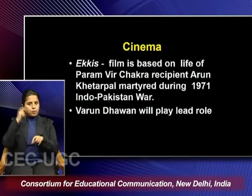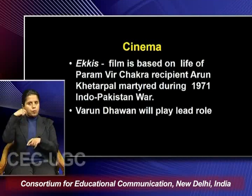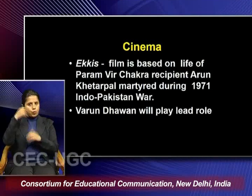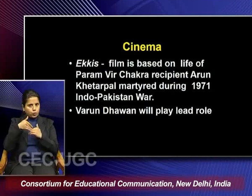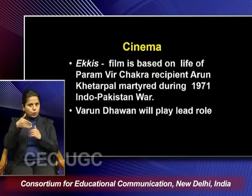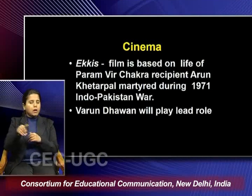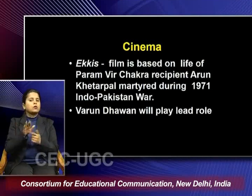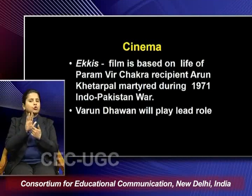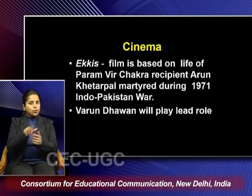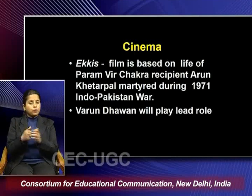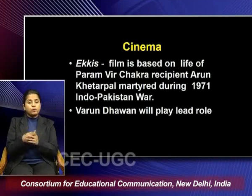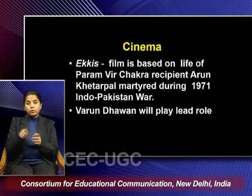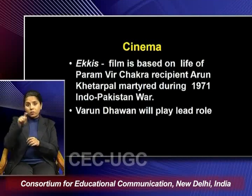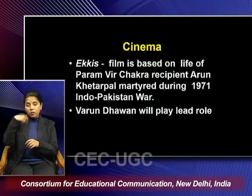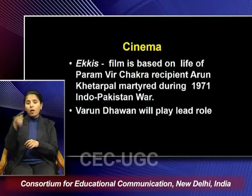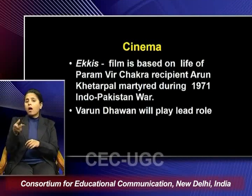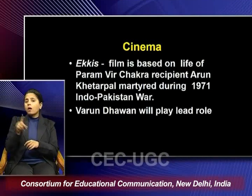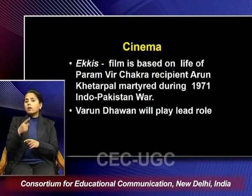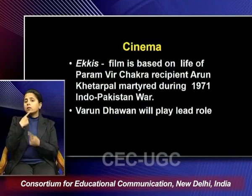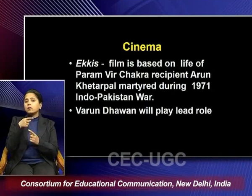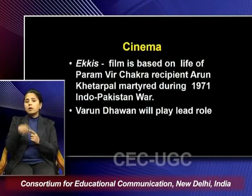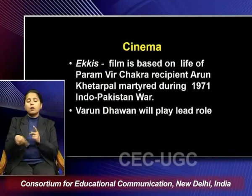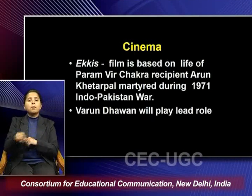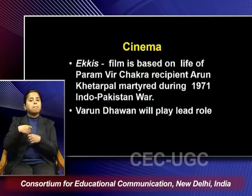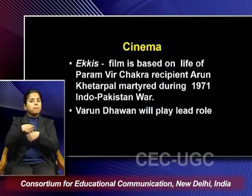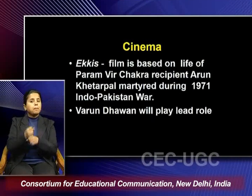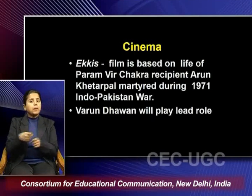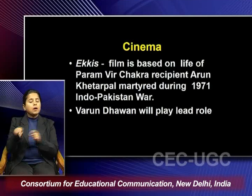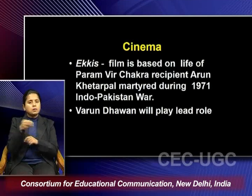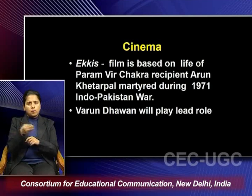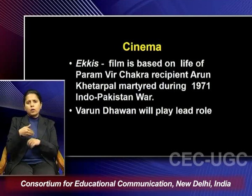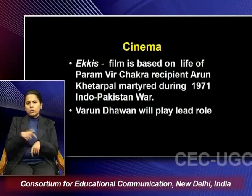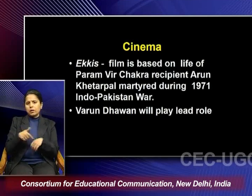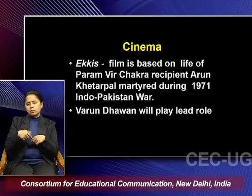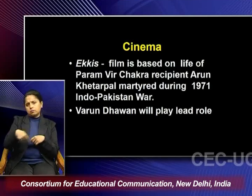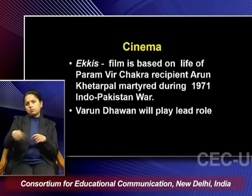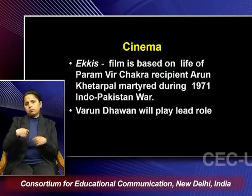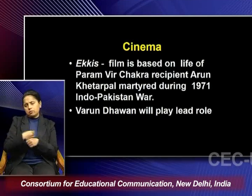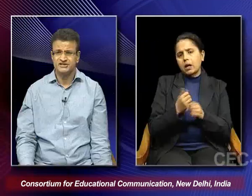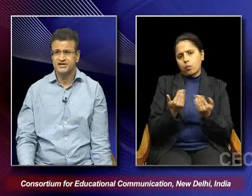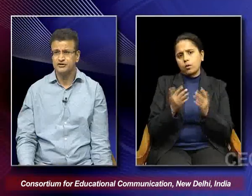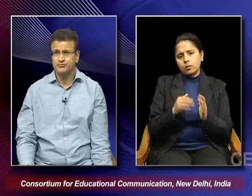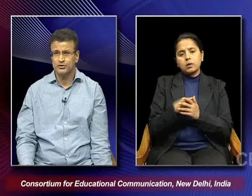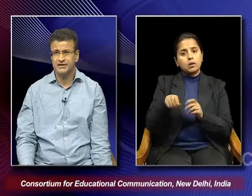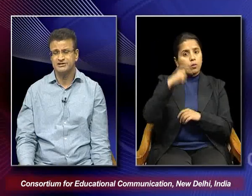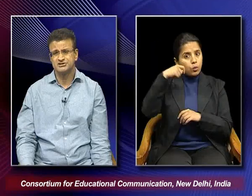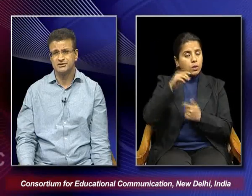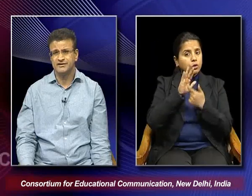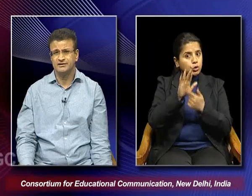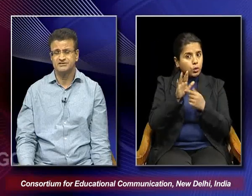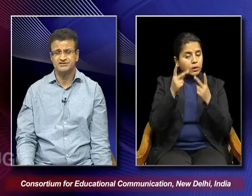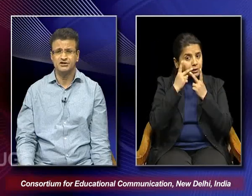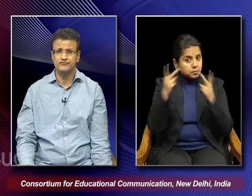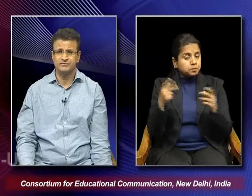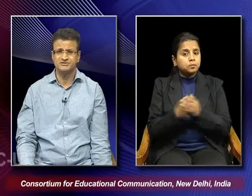particular film. So this film again is going to be made in recent times, and such kind of portrayals,